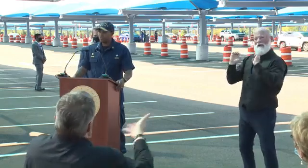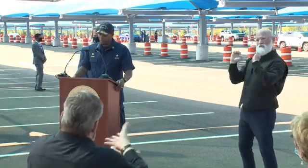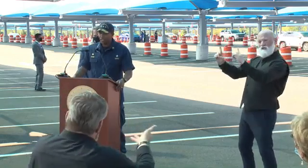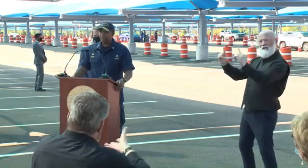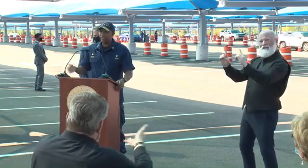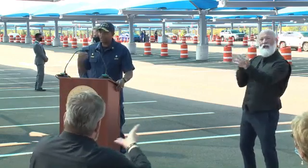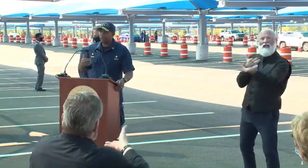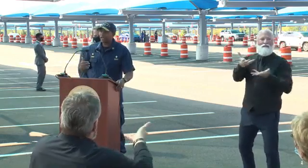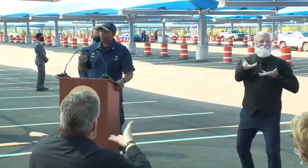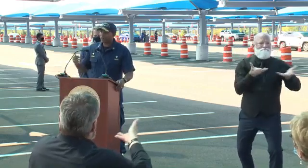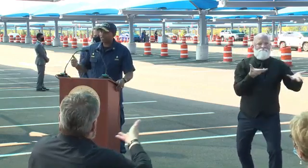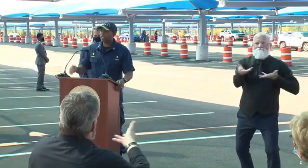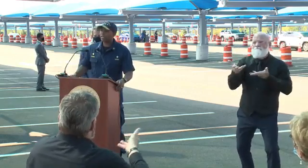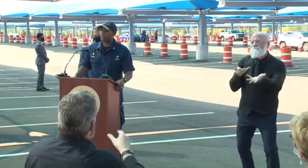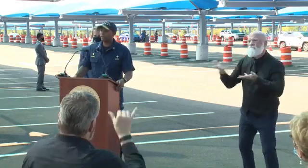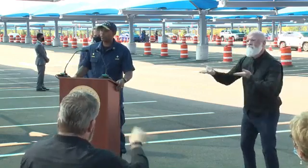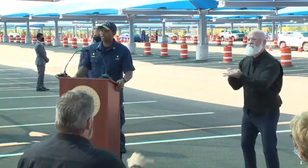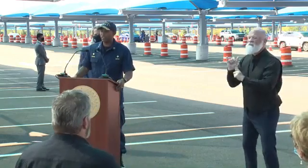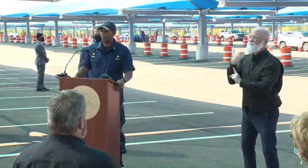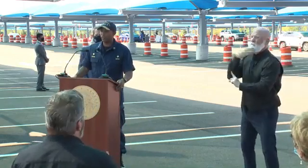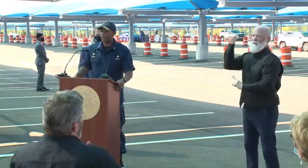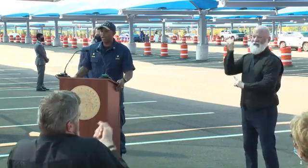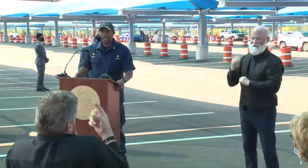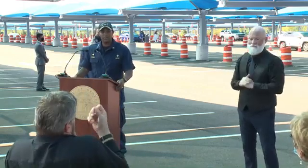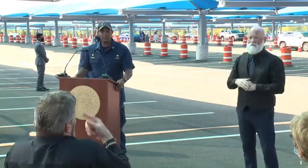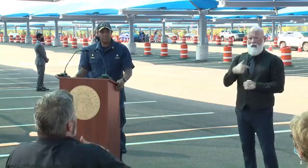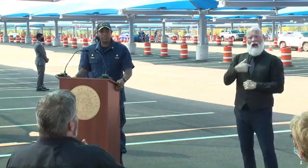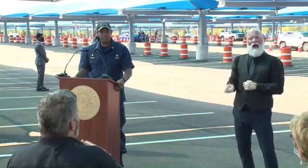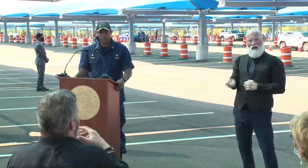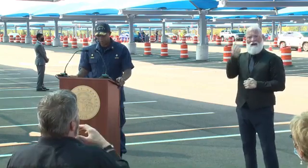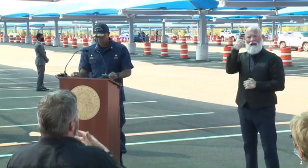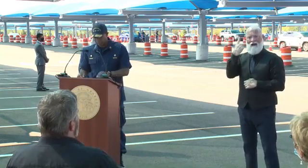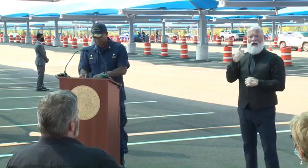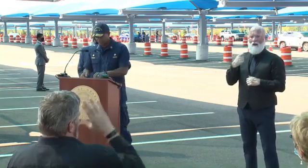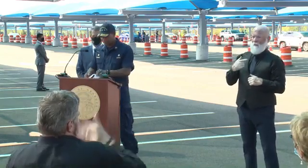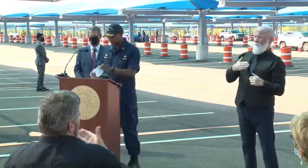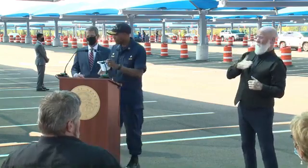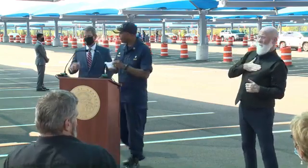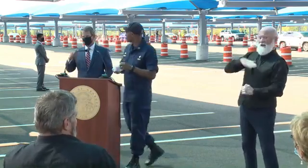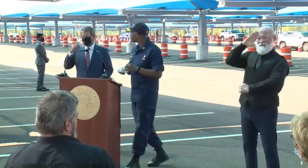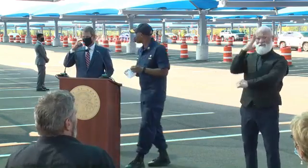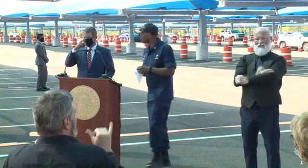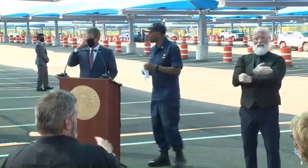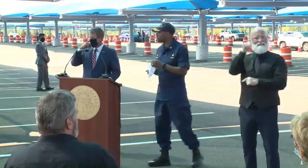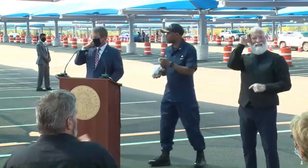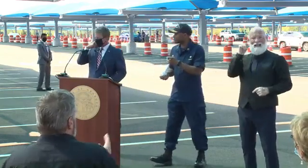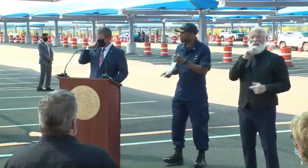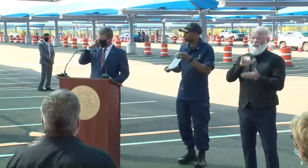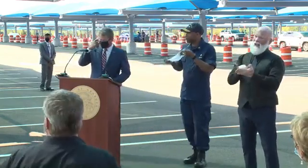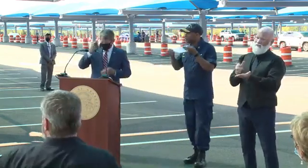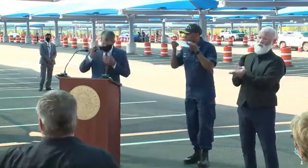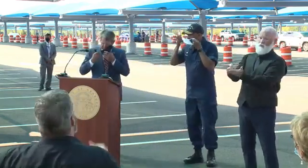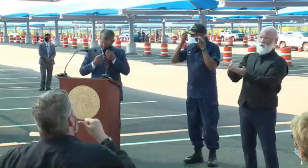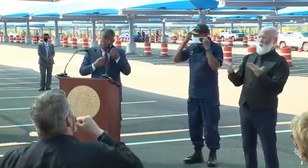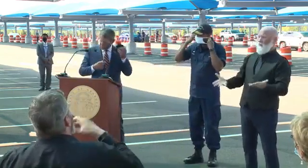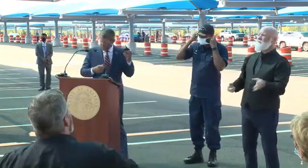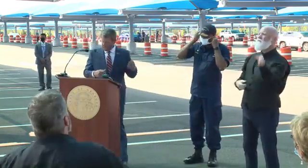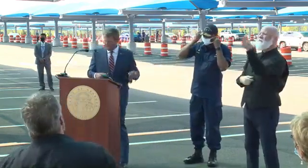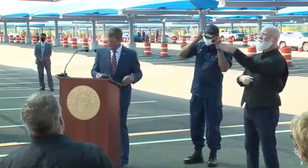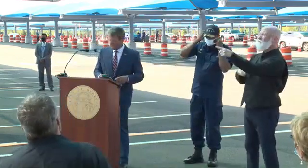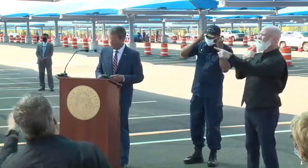things. Believe me, as a father of a 16 and a 14-year-old, I know this to be true. Governor Sophia Troy,